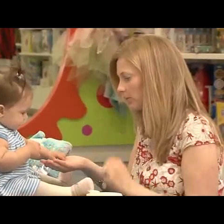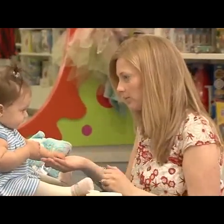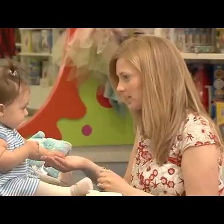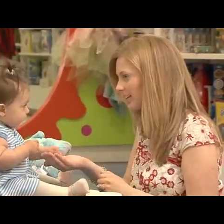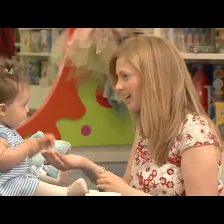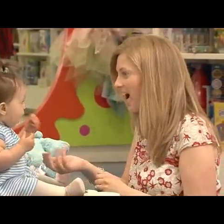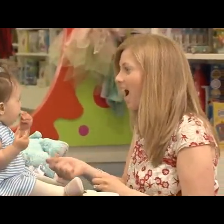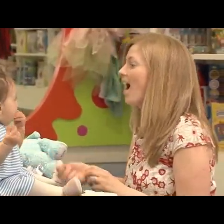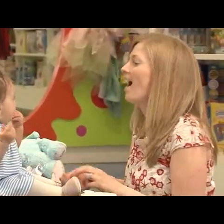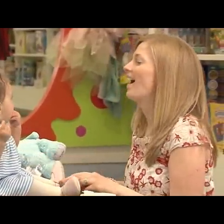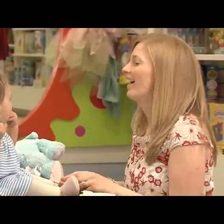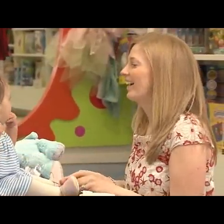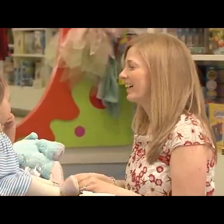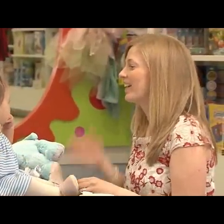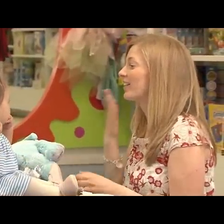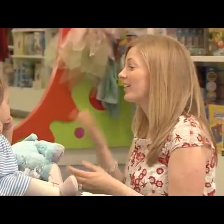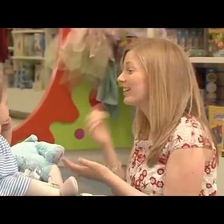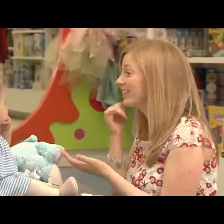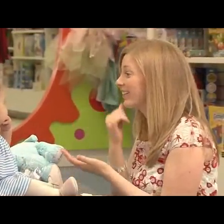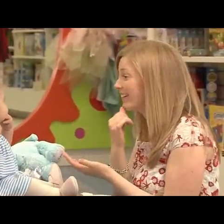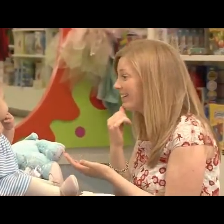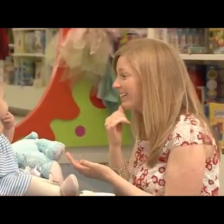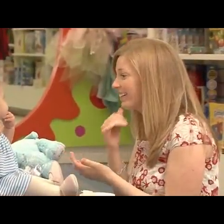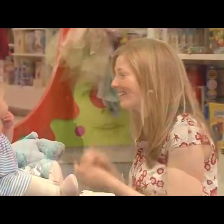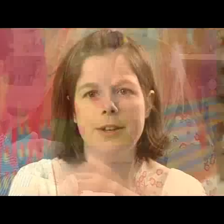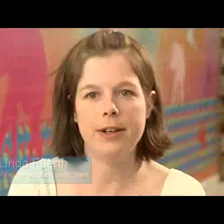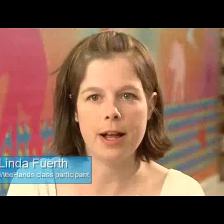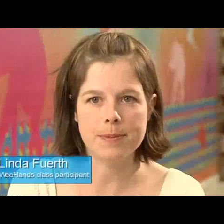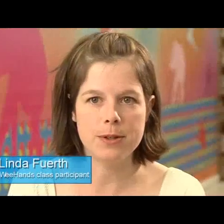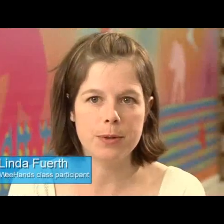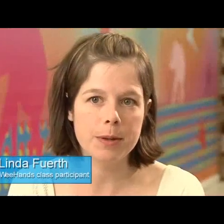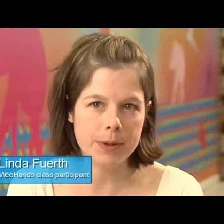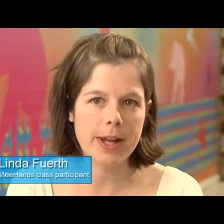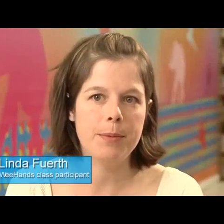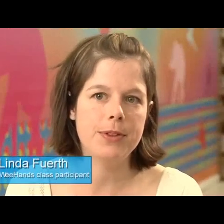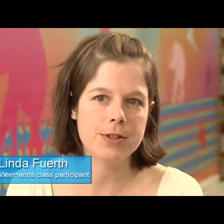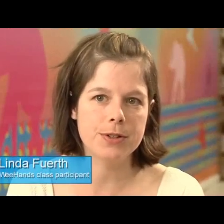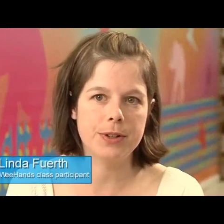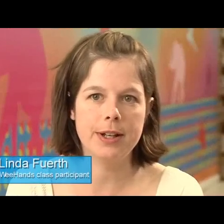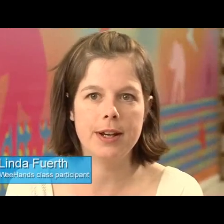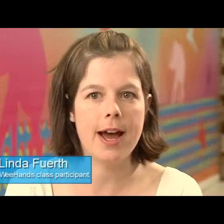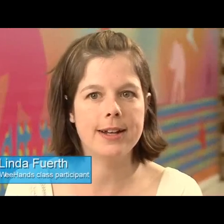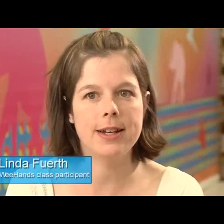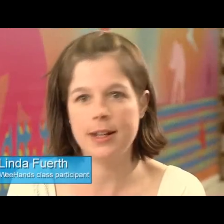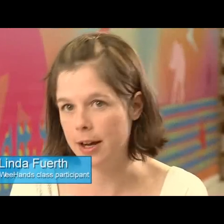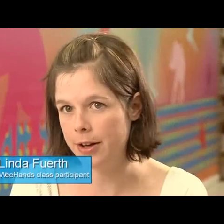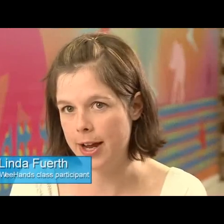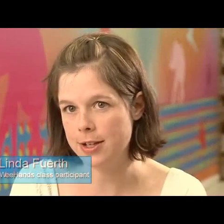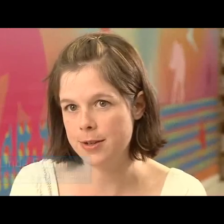communicate verbally. Good girl. It helps you communicate with your children at a younger age.